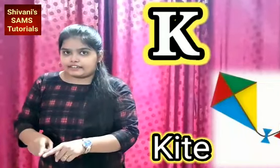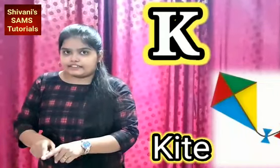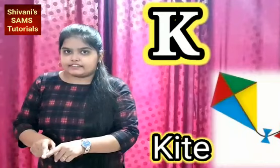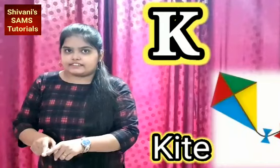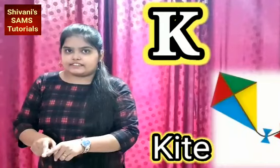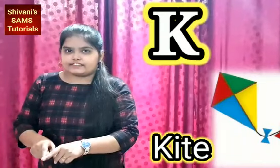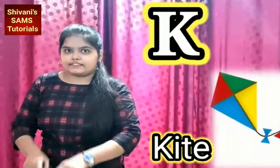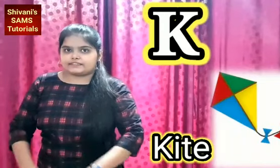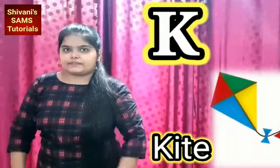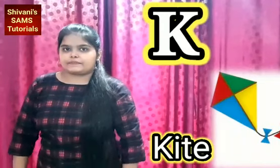kite.